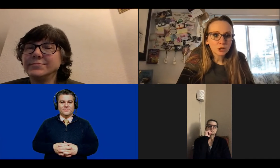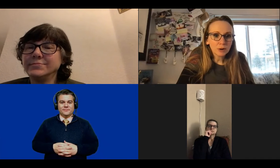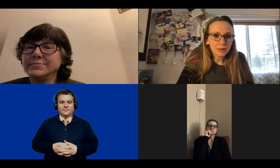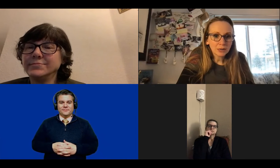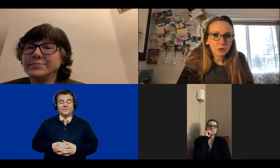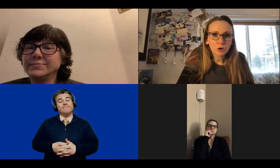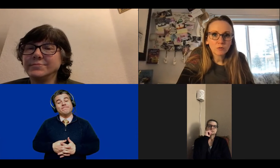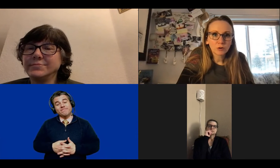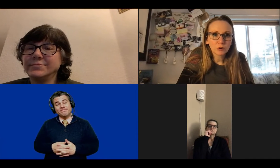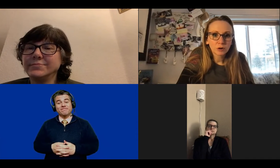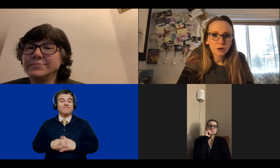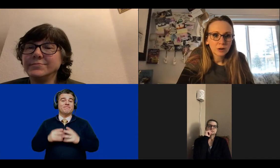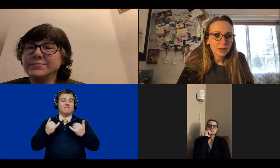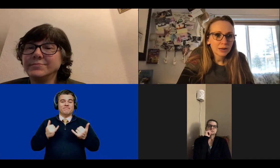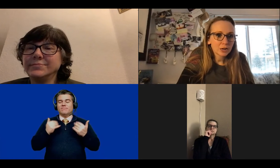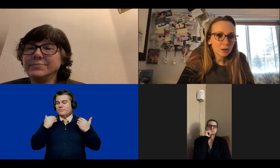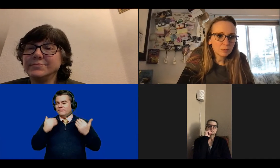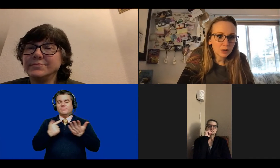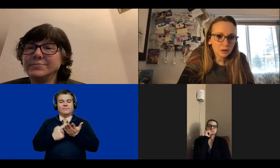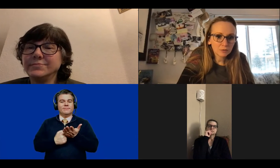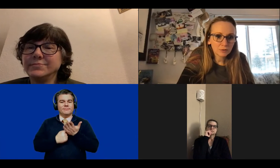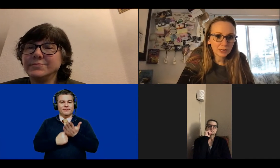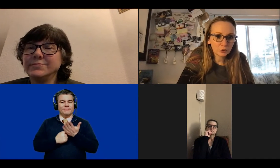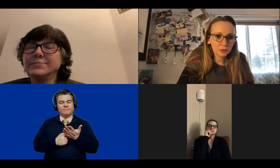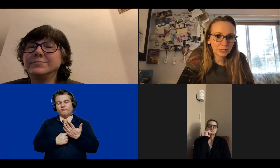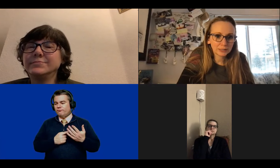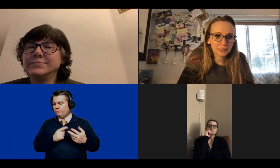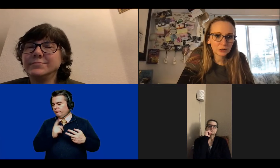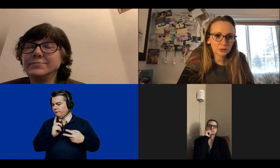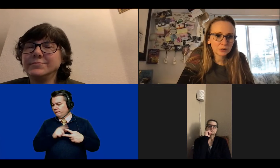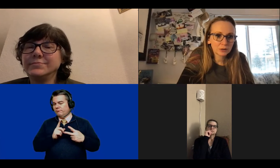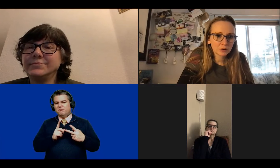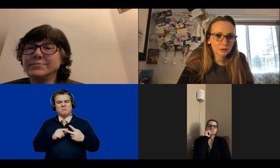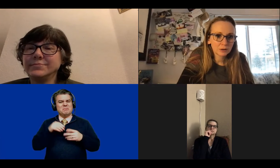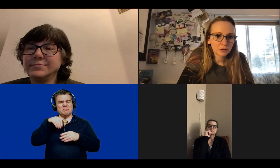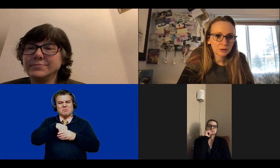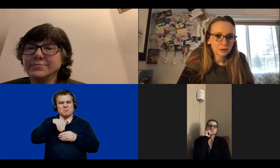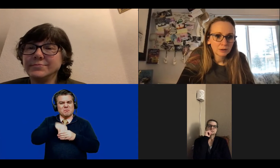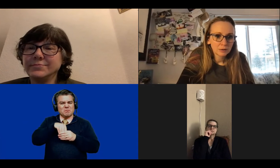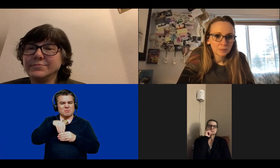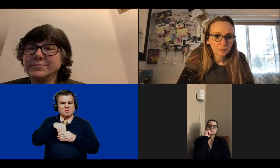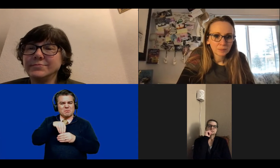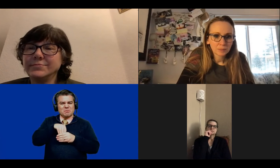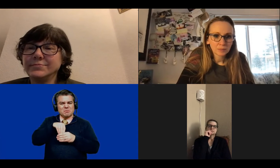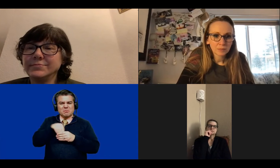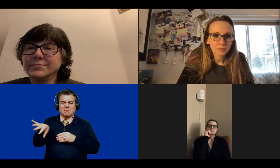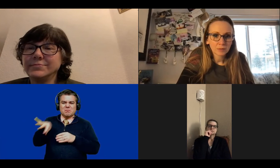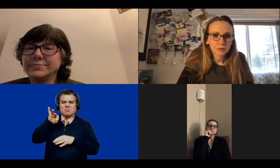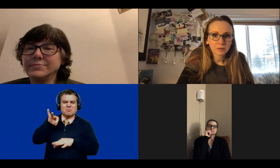And let's go ahead and go over a couple of ingredients here.